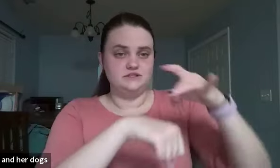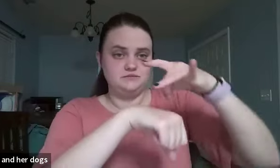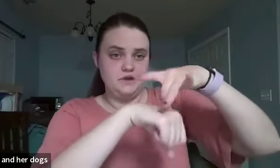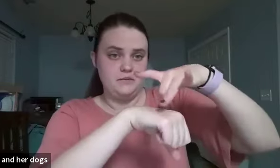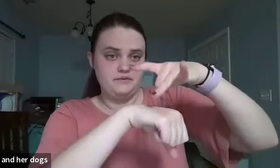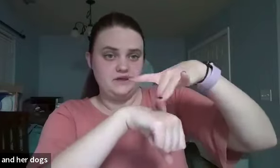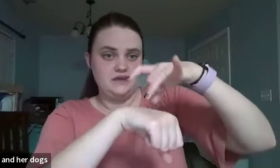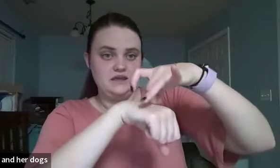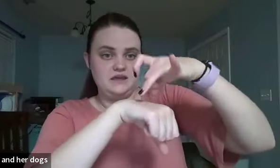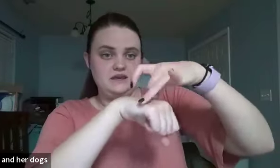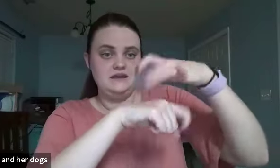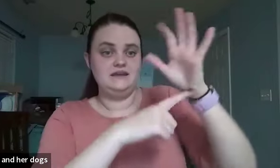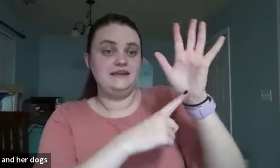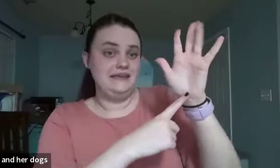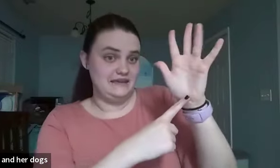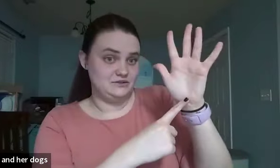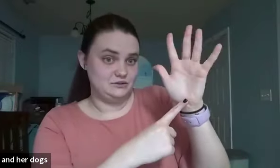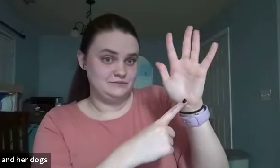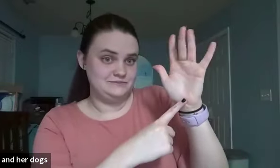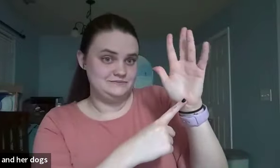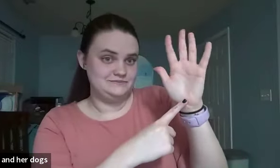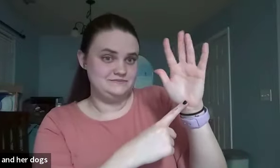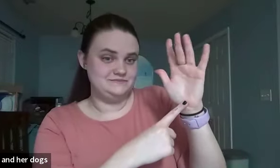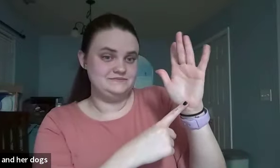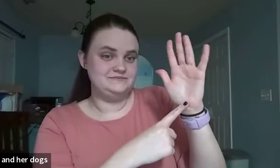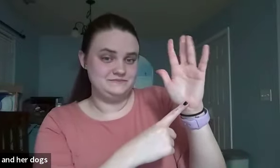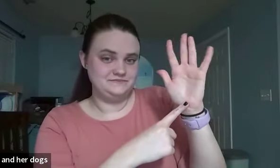was pumpkin candle.